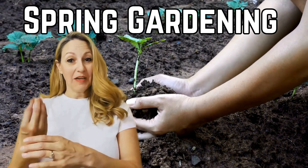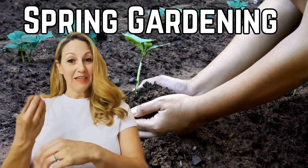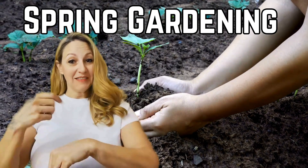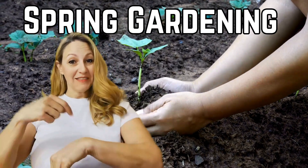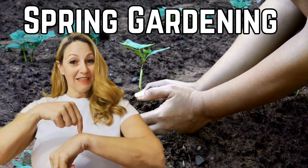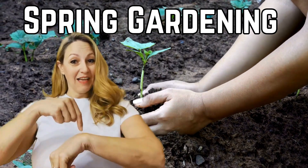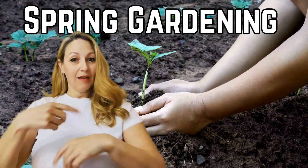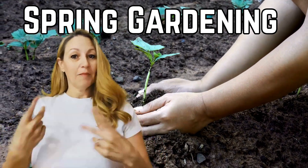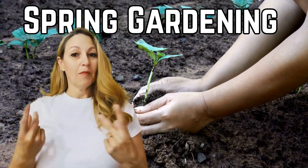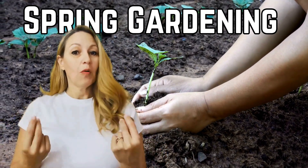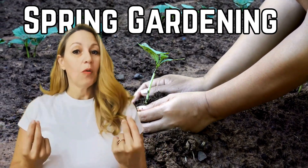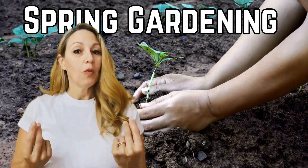Springtime,